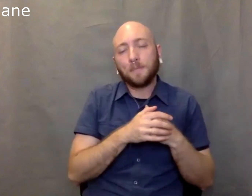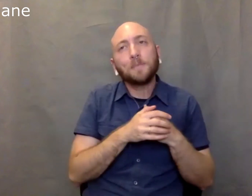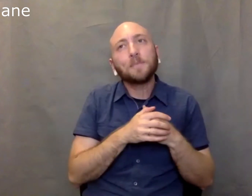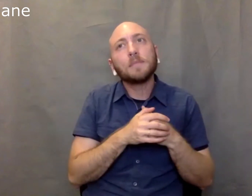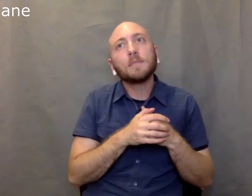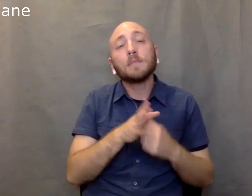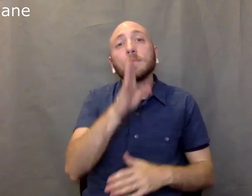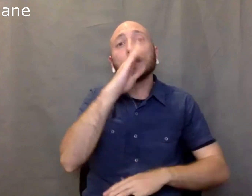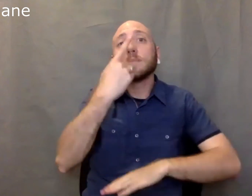November 9th of